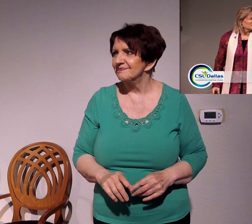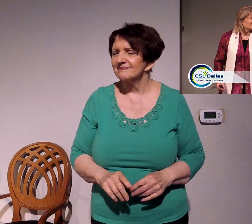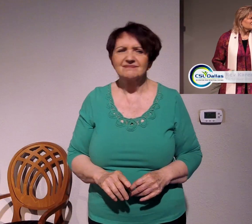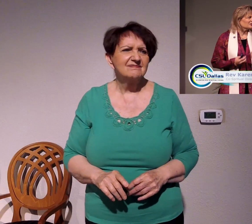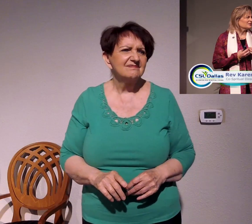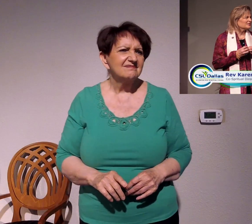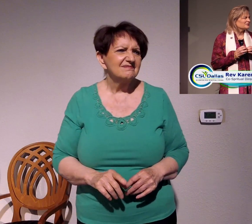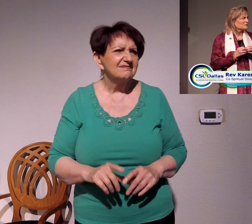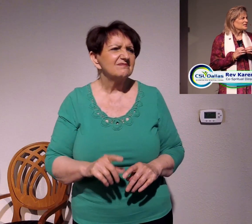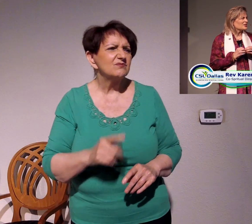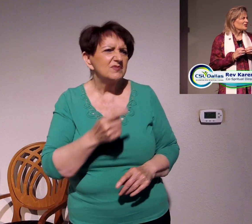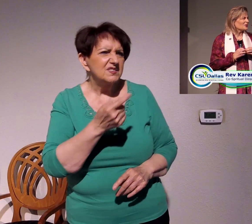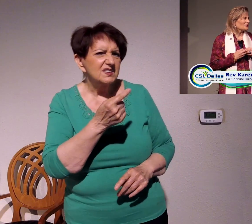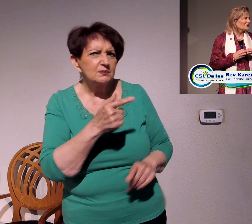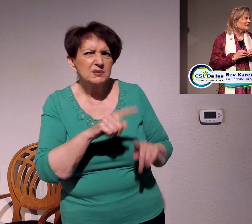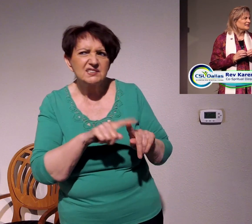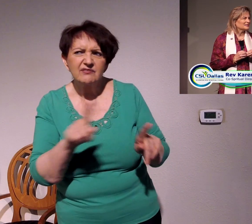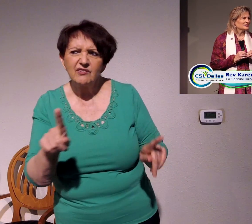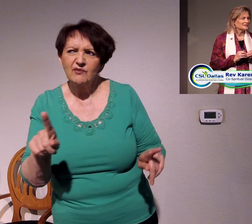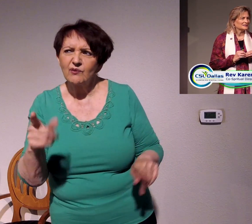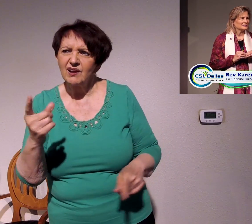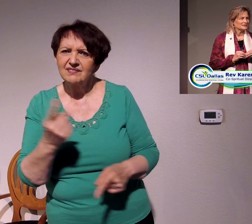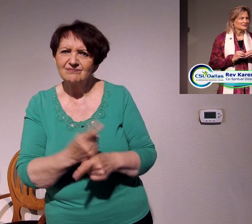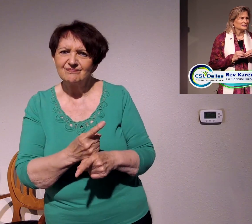we're a little different from each other, aren't